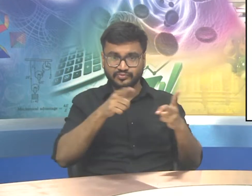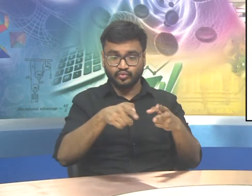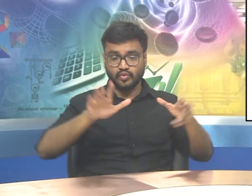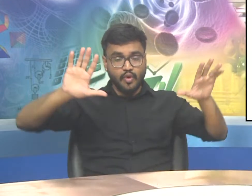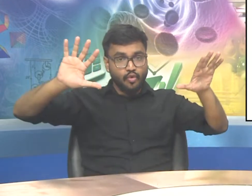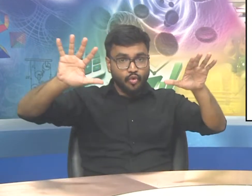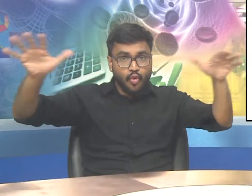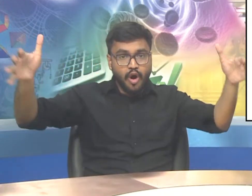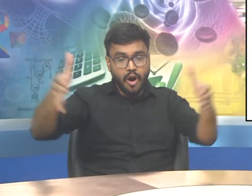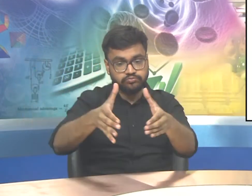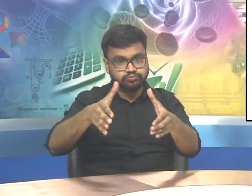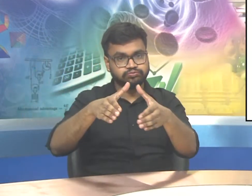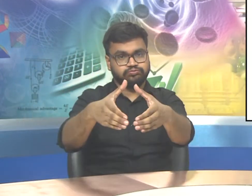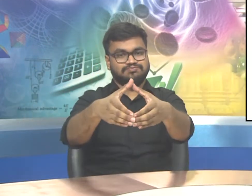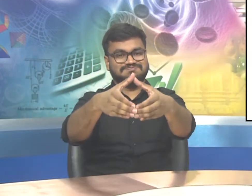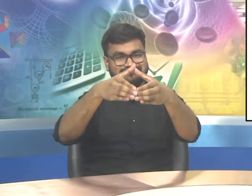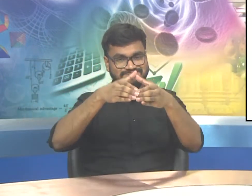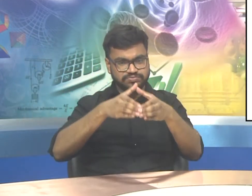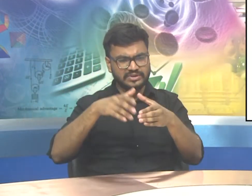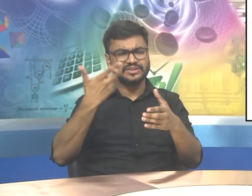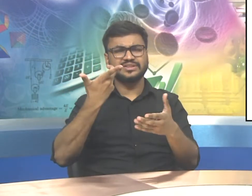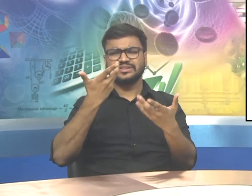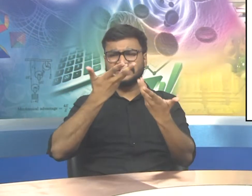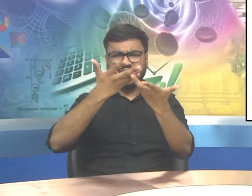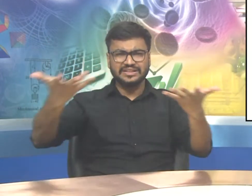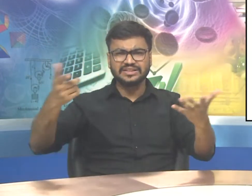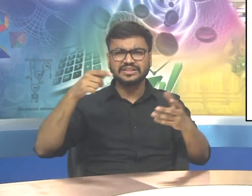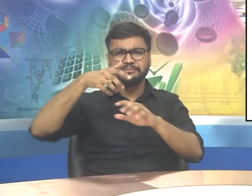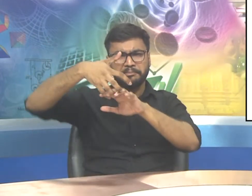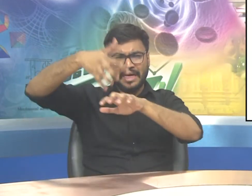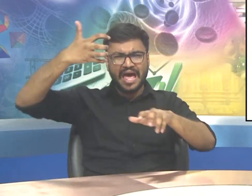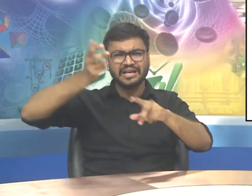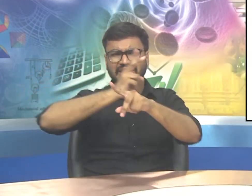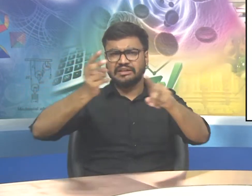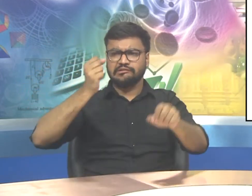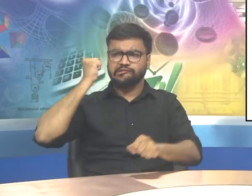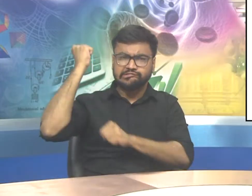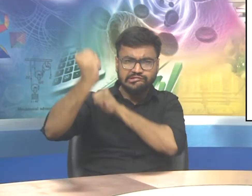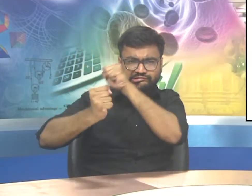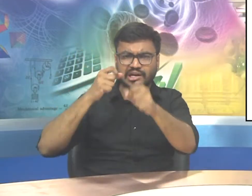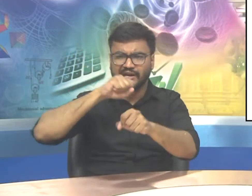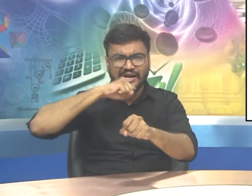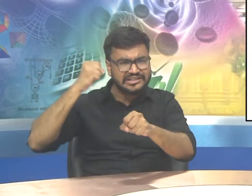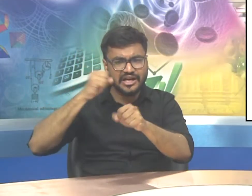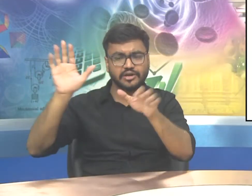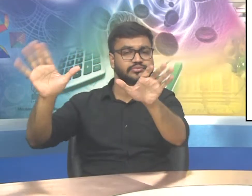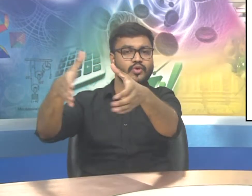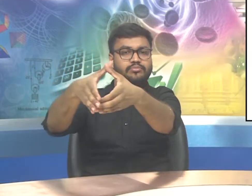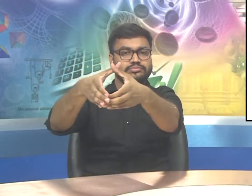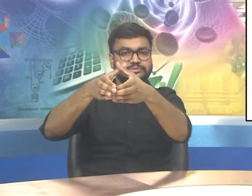And also the primitive humans as hunters, gatherers.